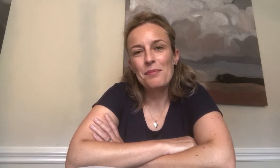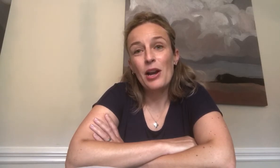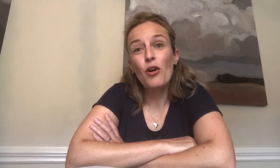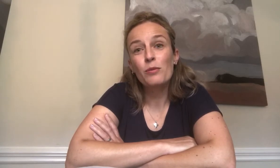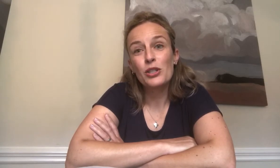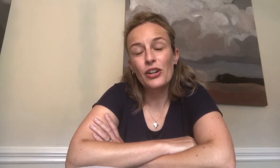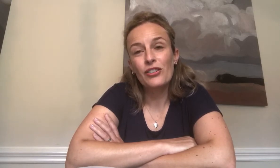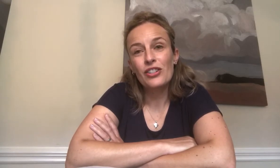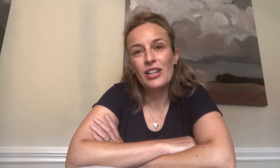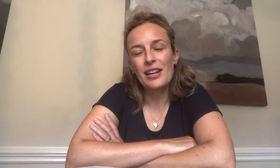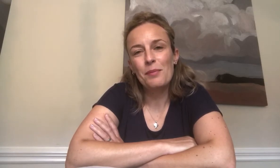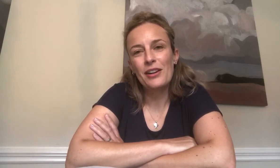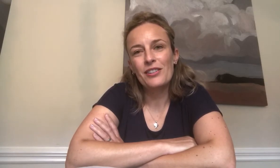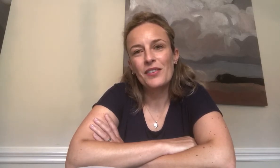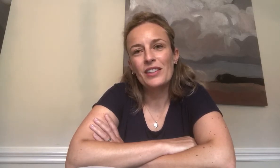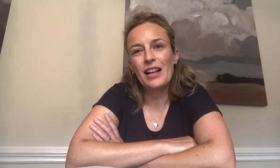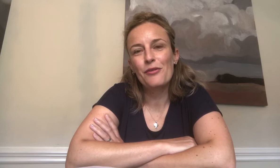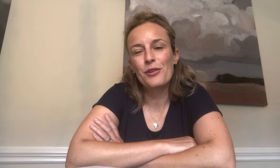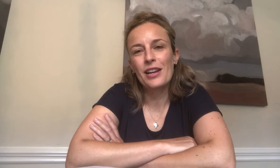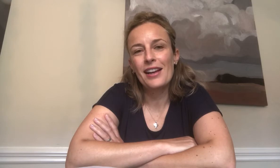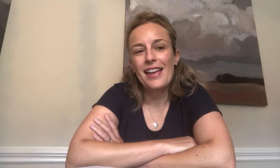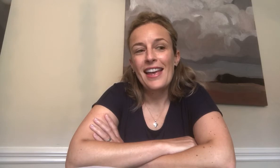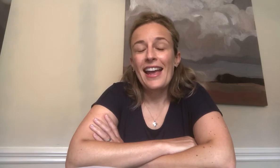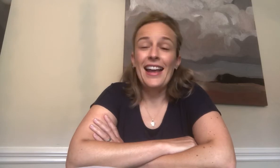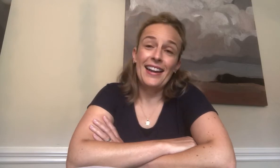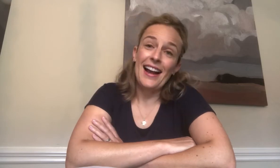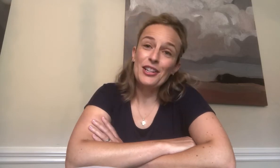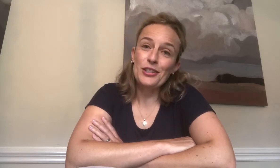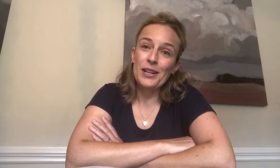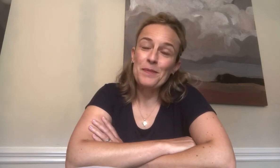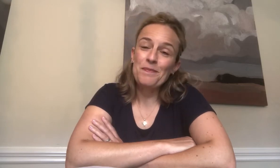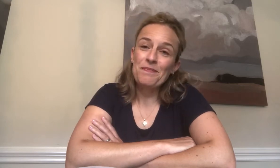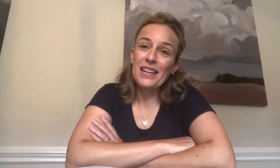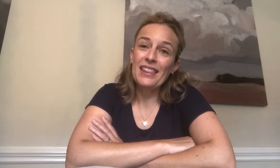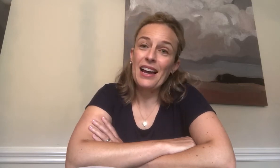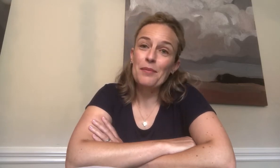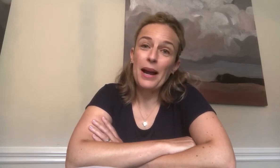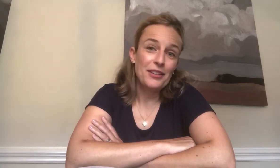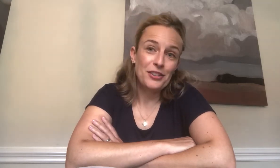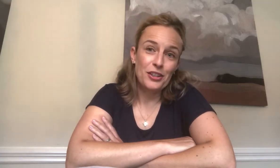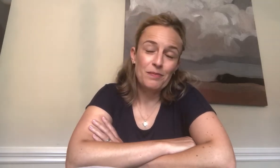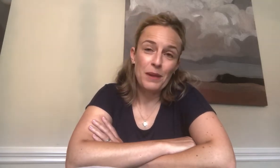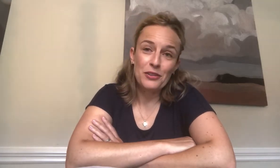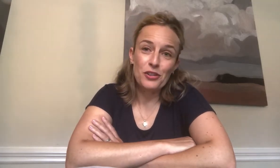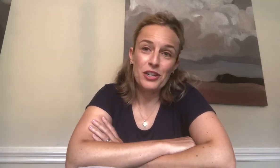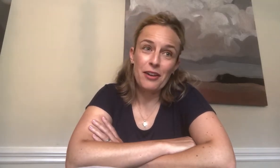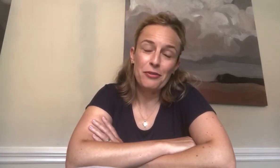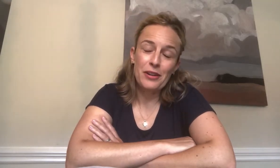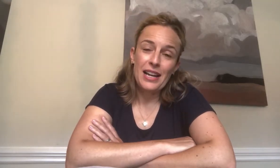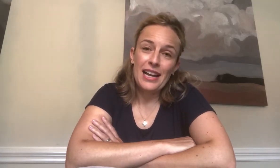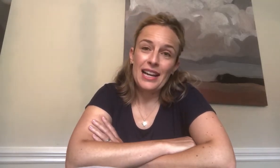my home church in Bakersfield, California. And actually, that pastor, Pastor Jeff,